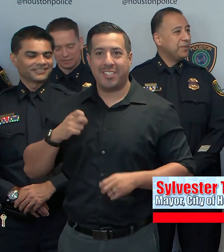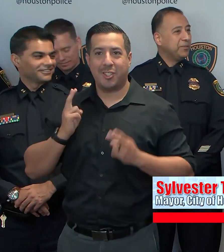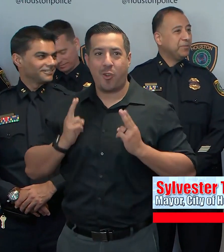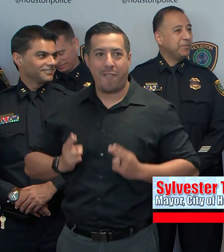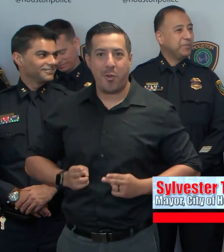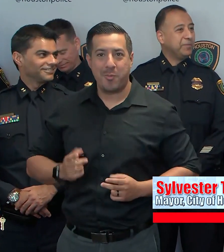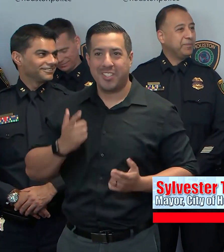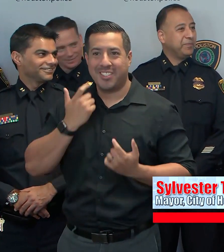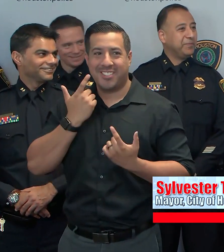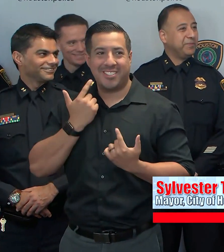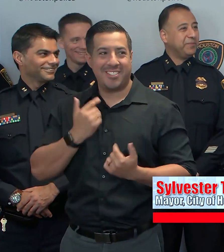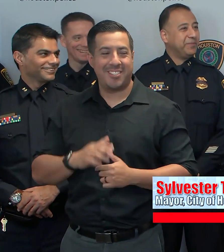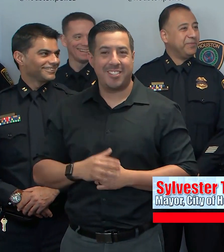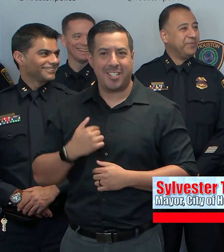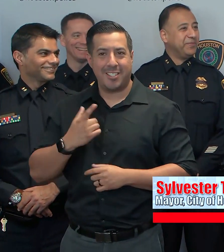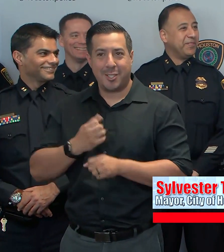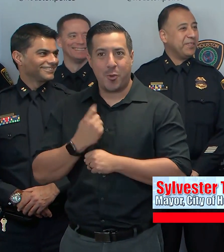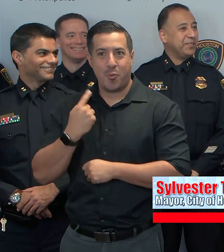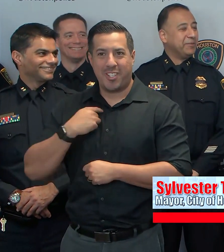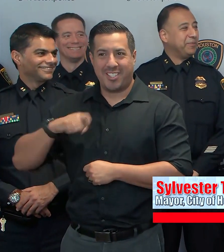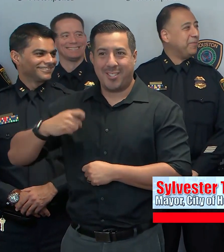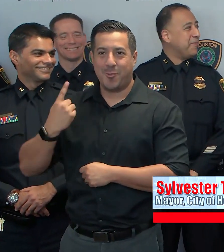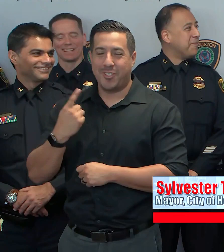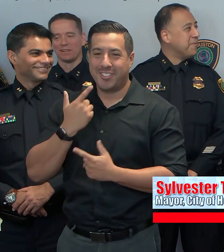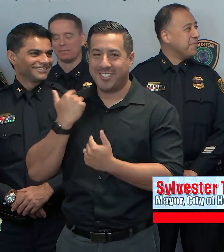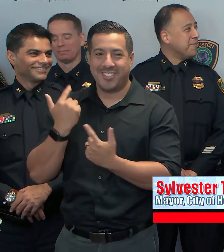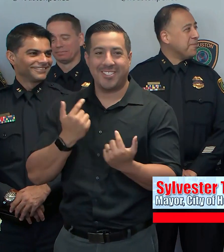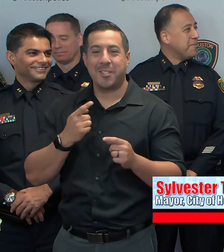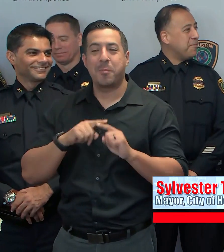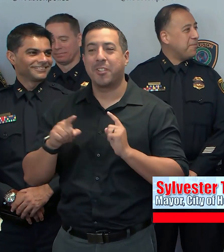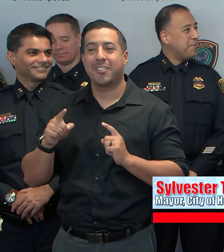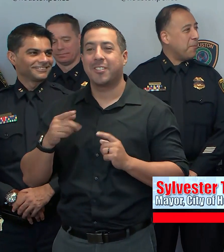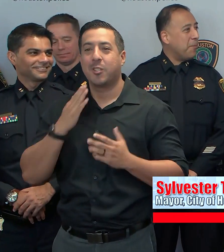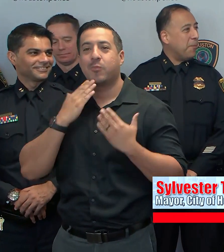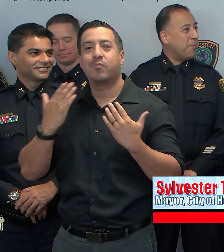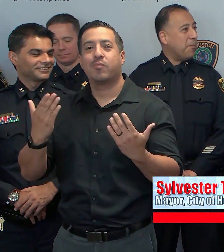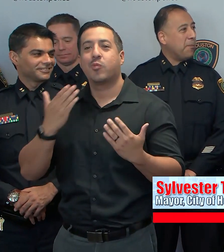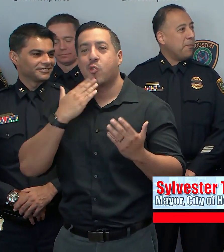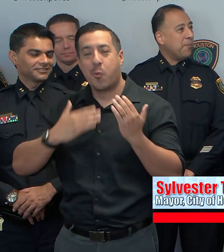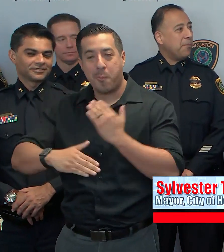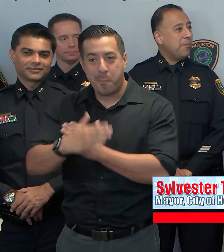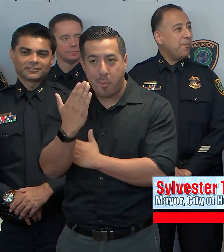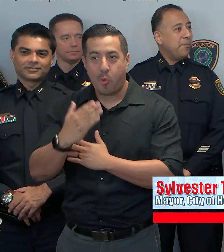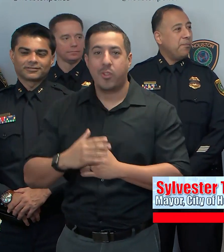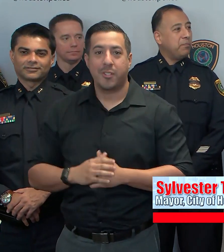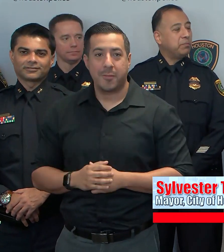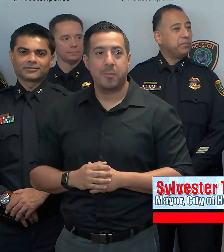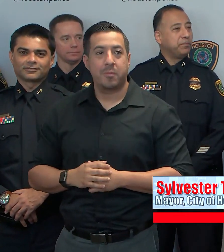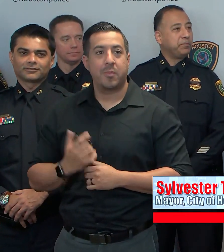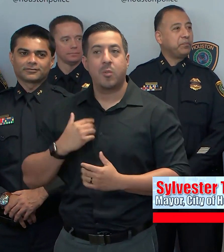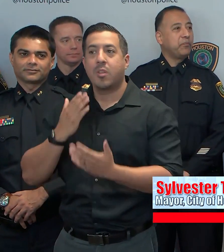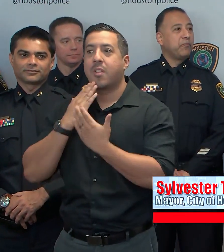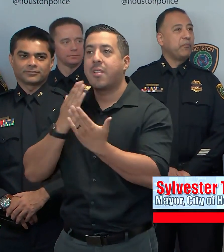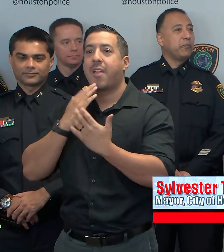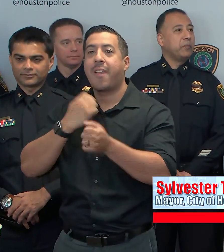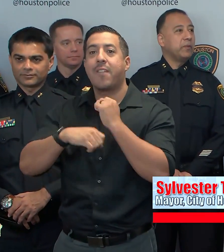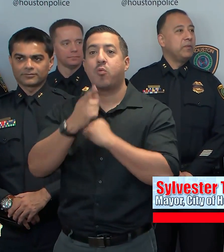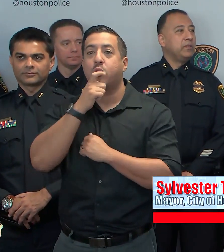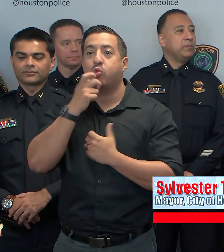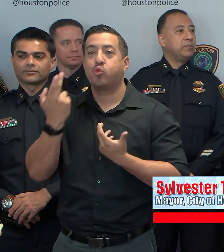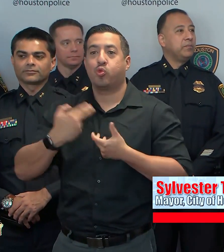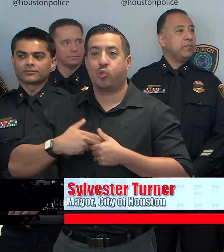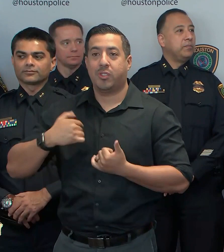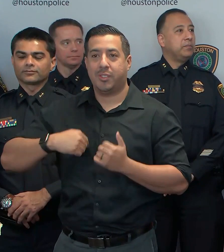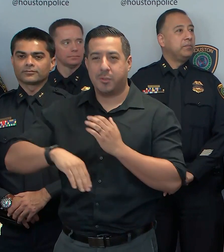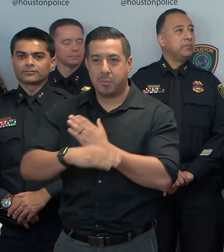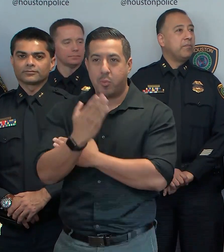I'm gonna give me one of them uniforms. But look, let me say good morning. I want to thank everyone for joining us this